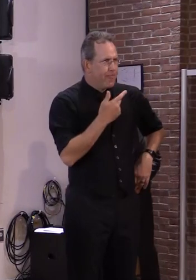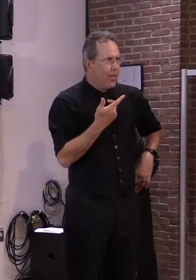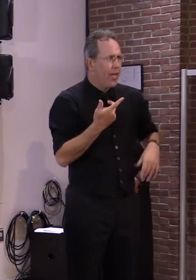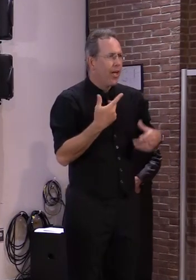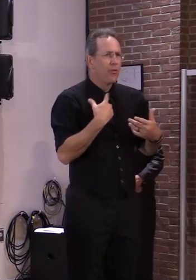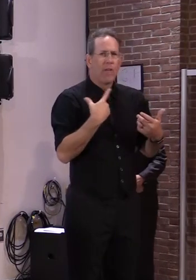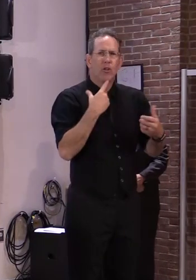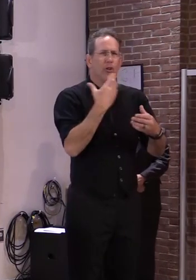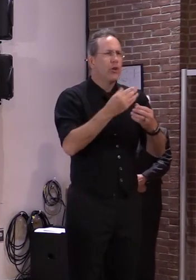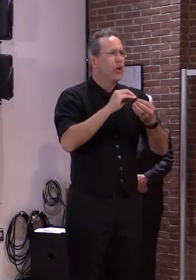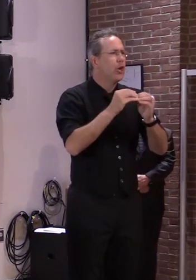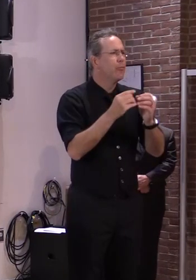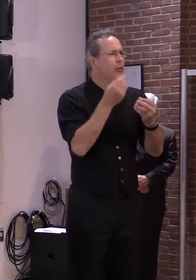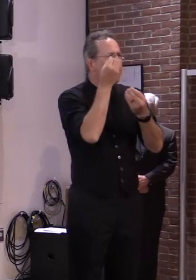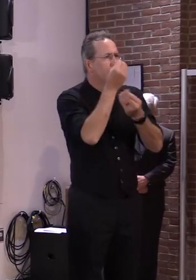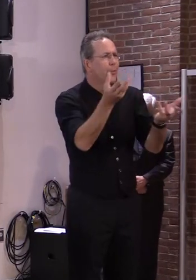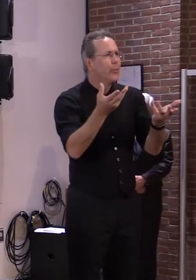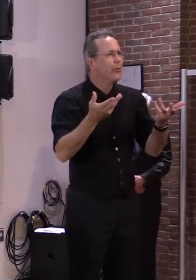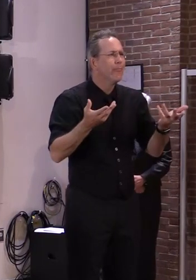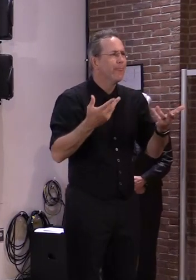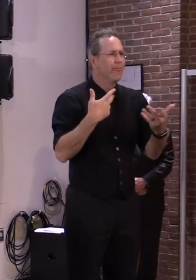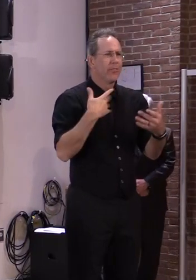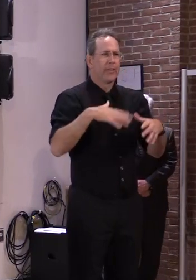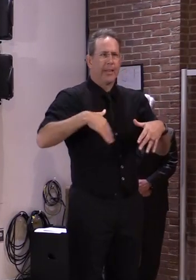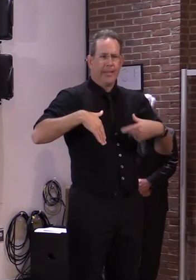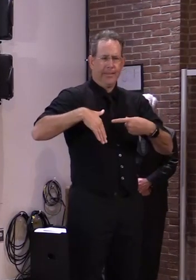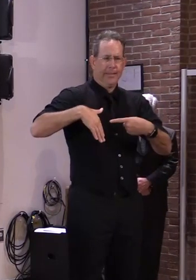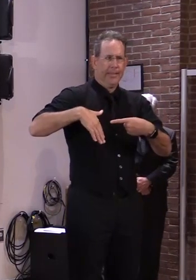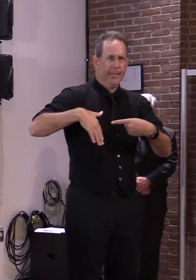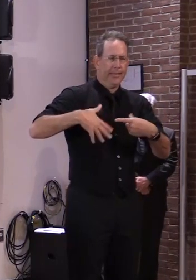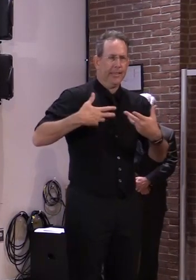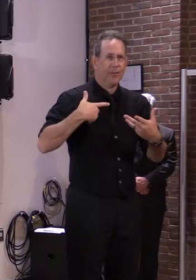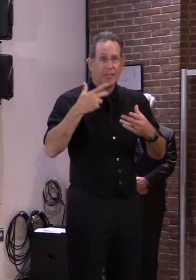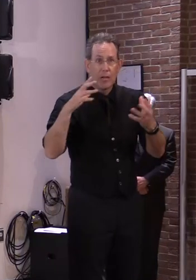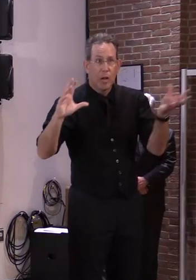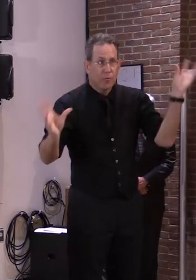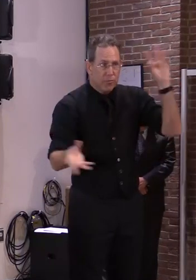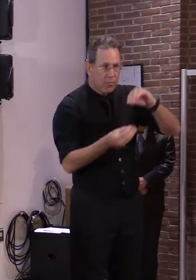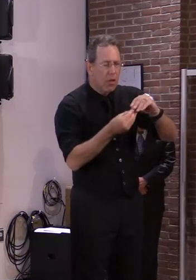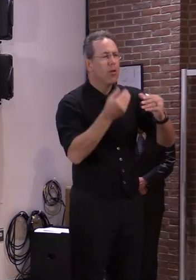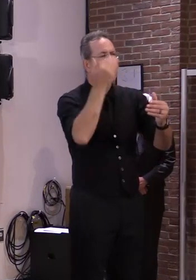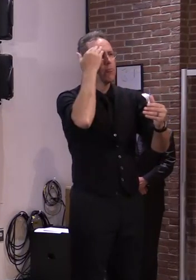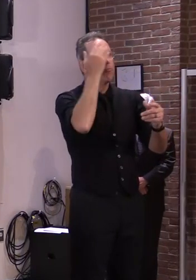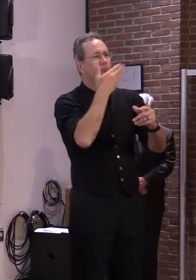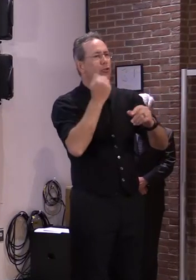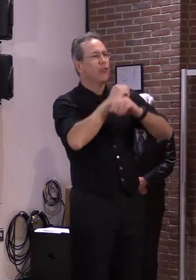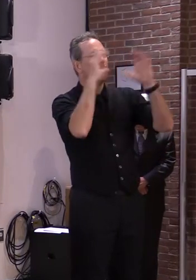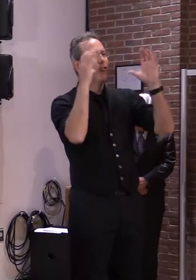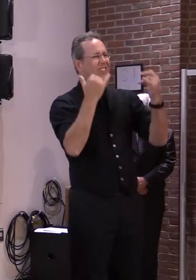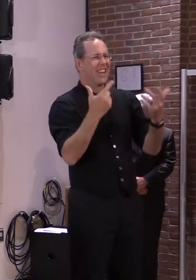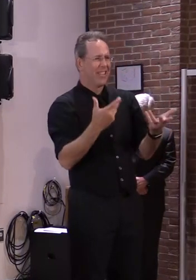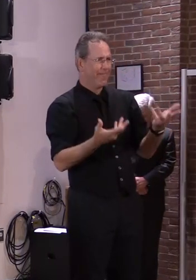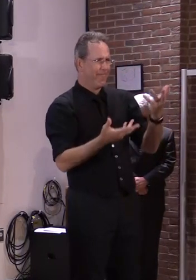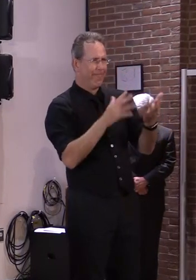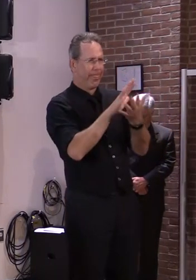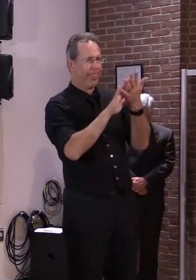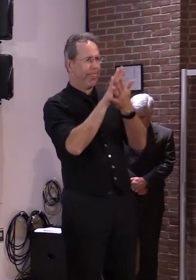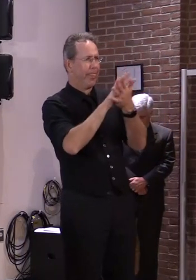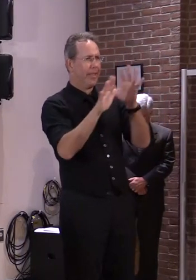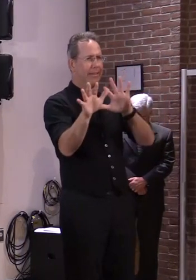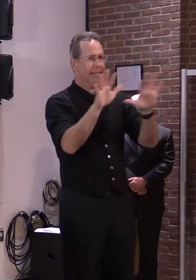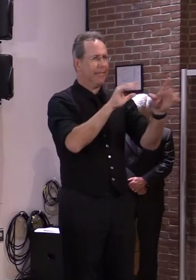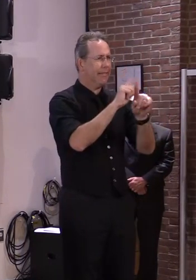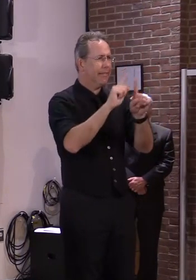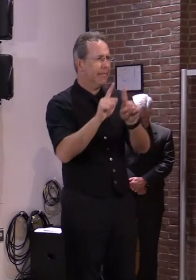more hospitality businesses leave or you know, not be able to stay open going forward. We're going to keep a close eye on